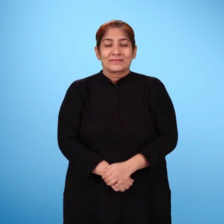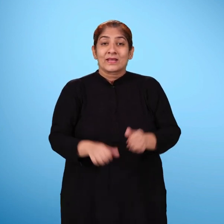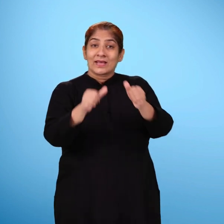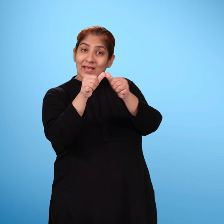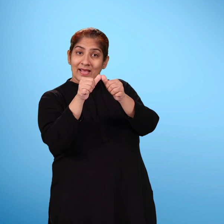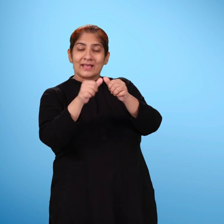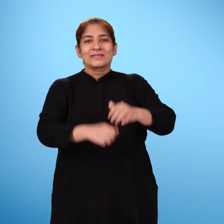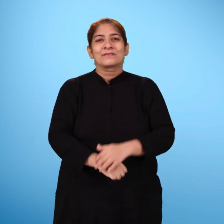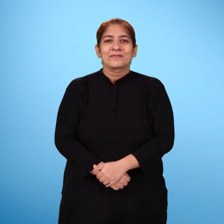Option A.